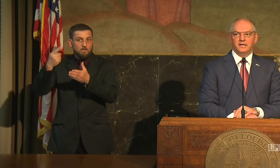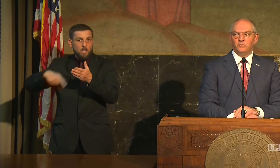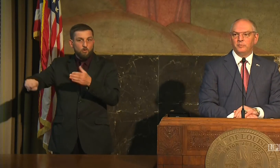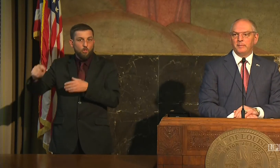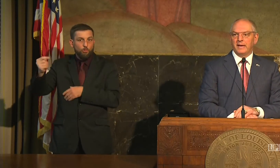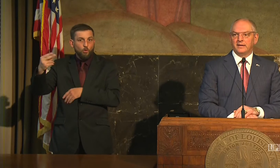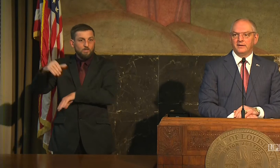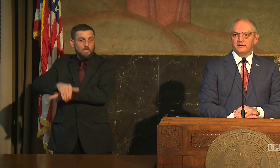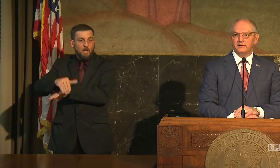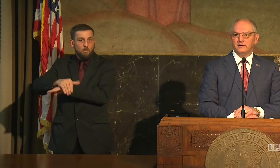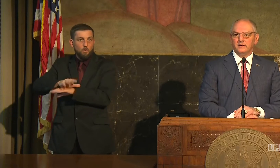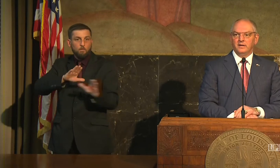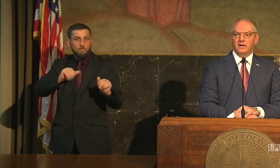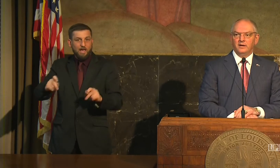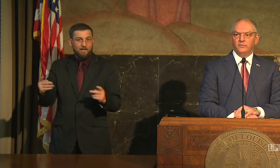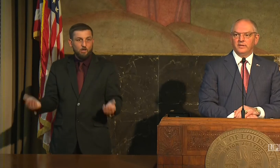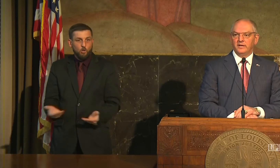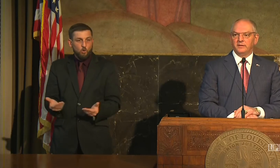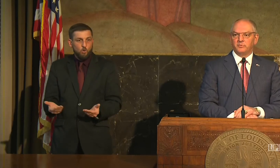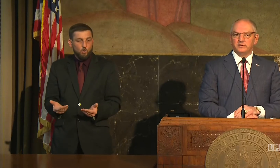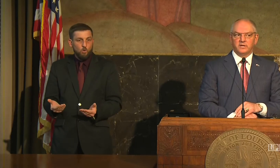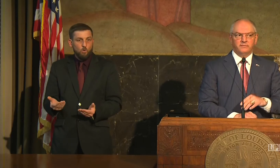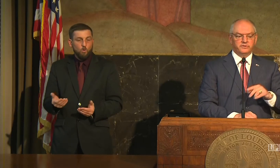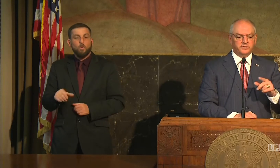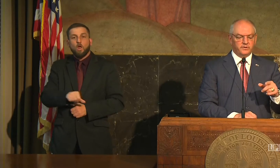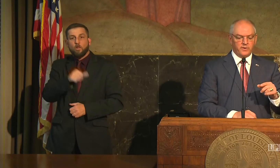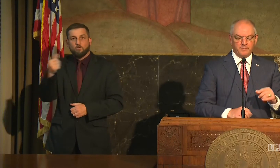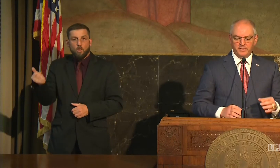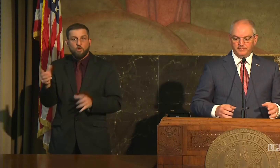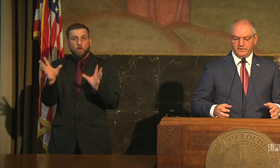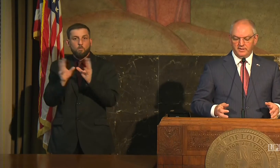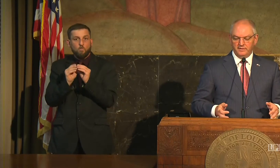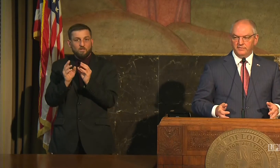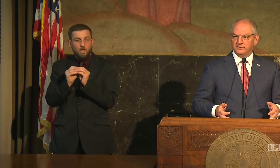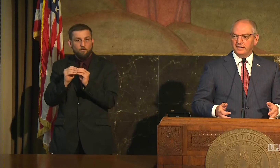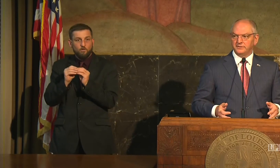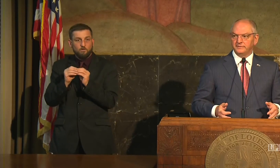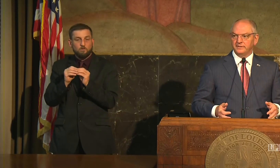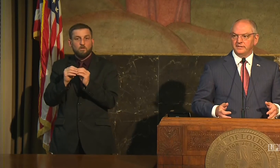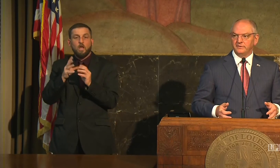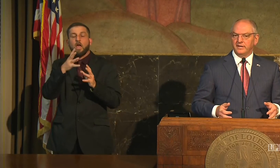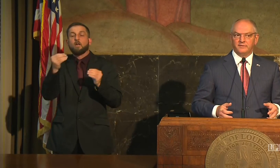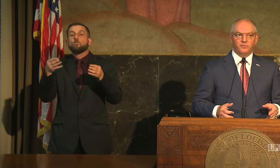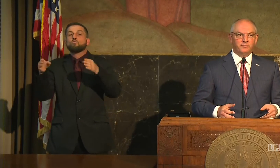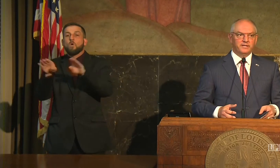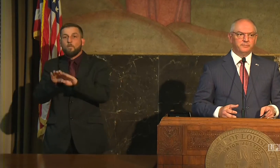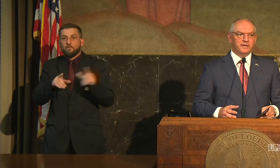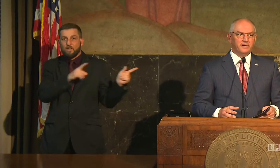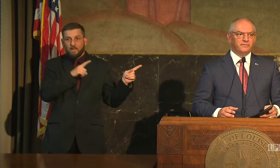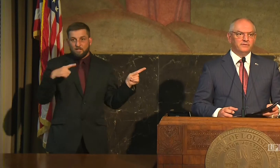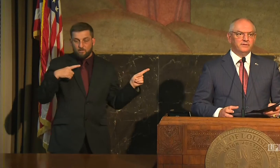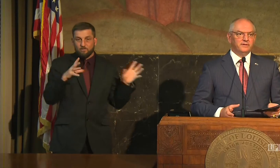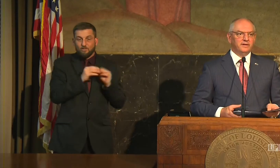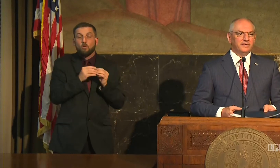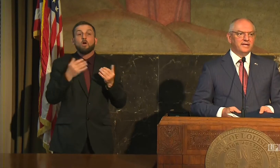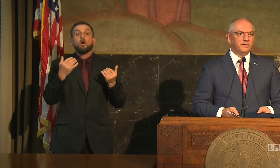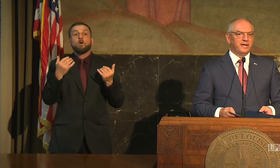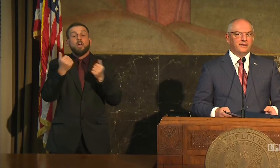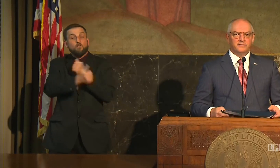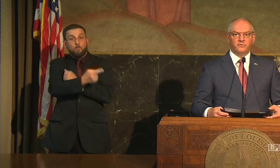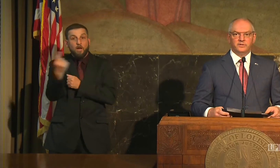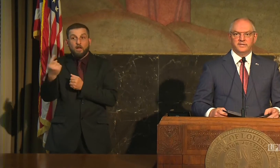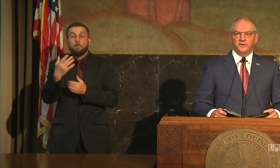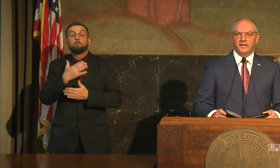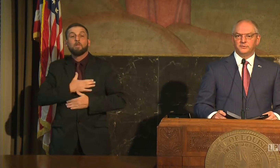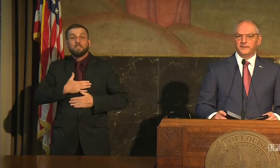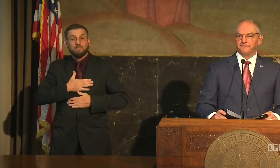night, we'll be back here with another press conference and a wrap-up of the session. Until then, everyone, please be careful. Thank you